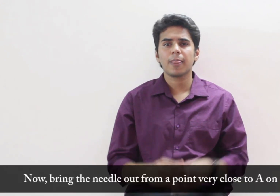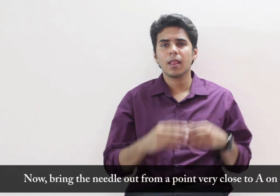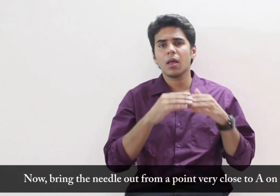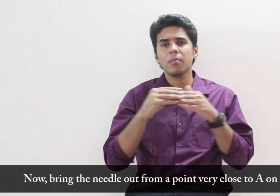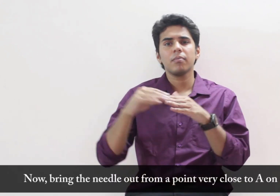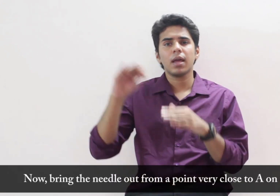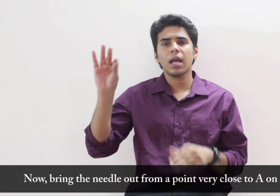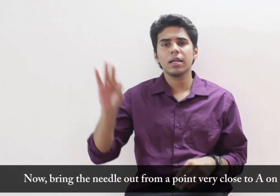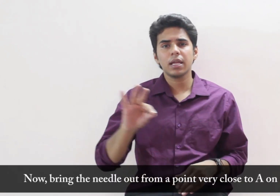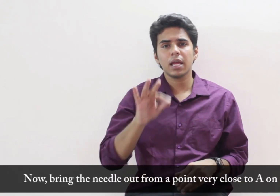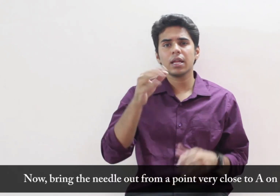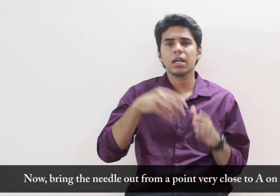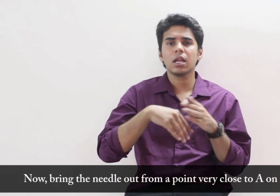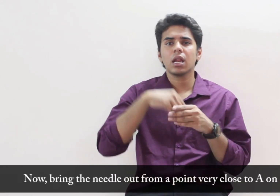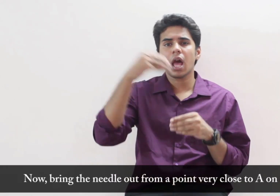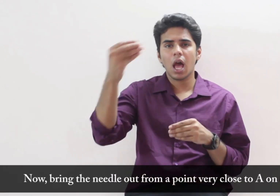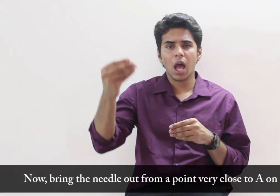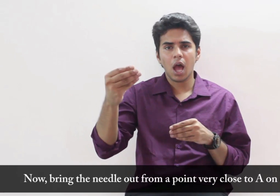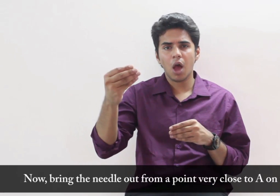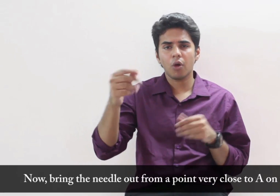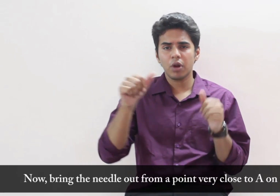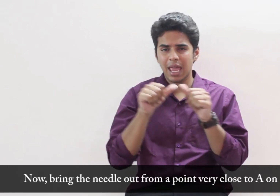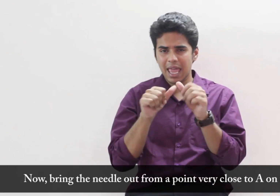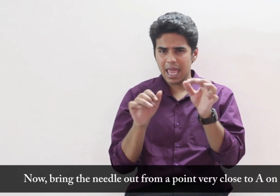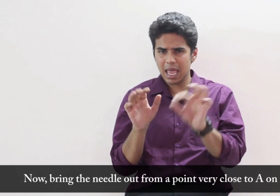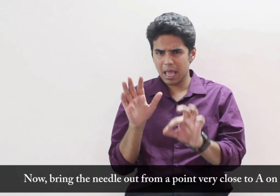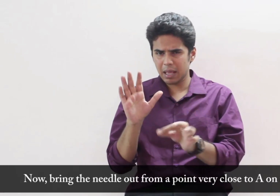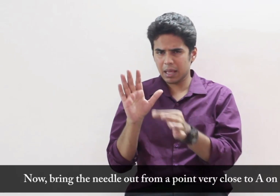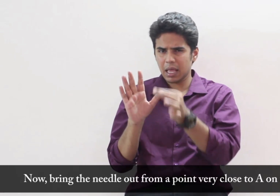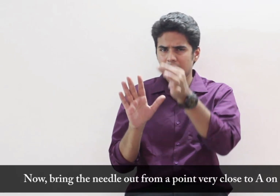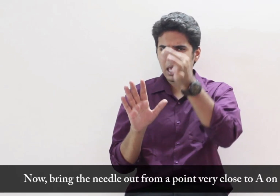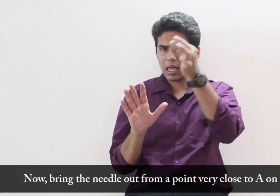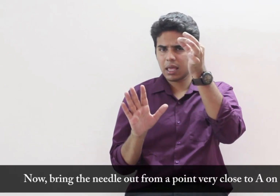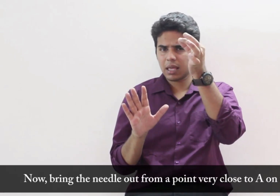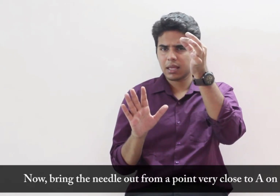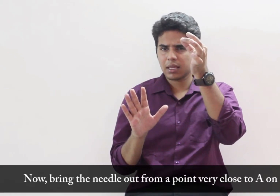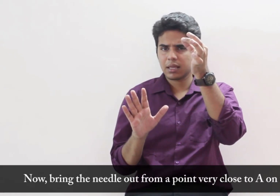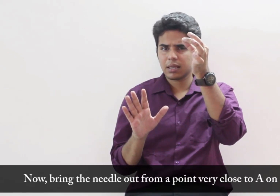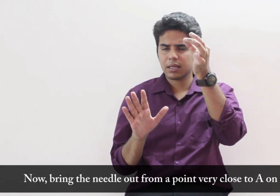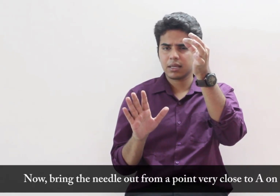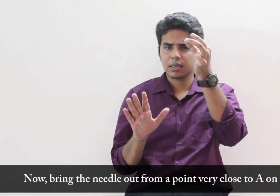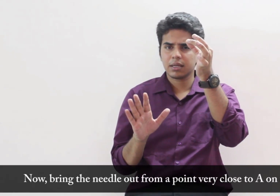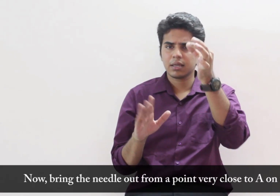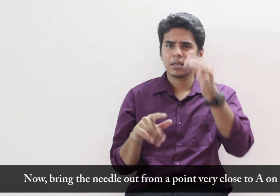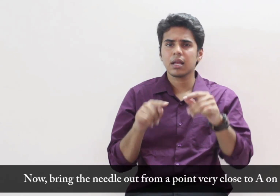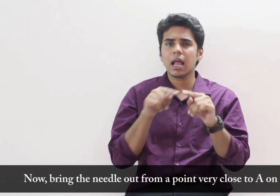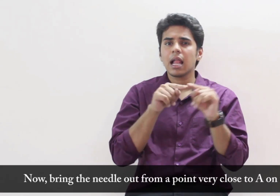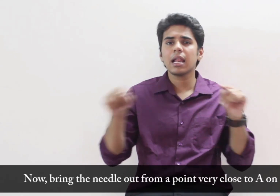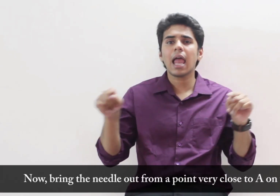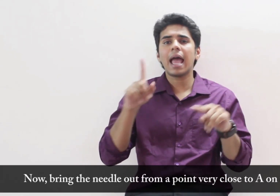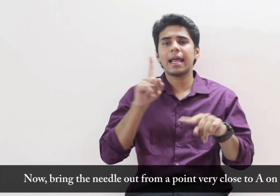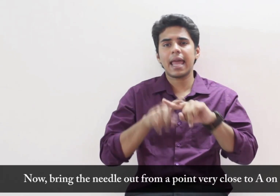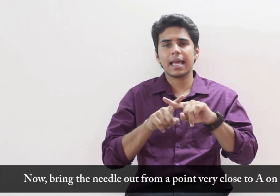Now bring the needle out from a point very close to A on the line X.